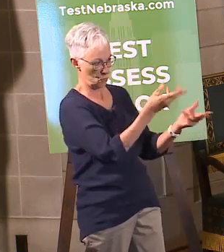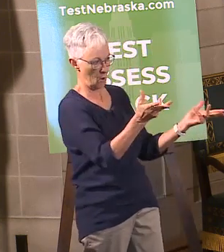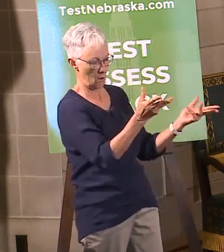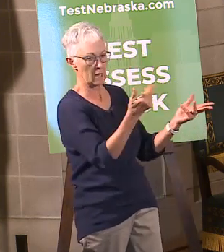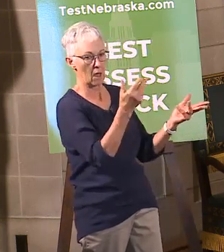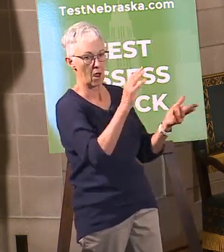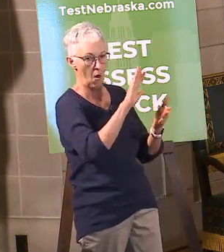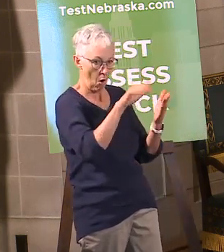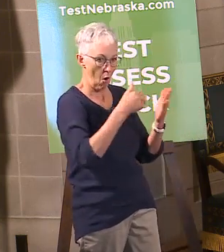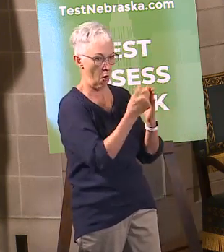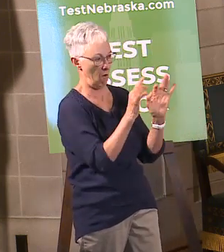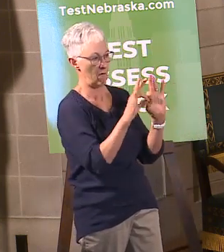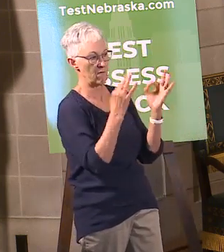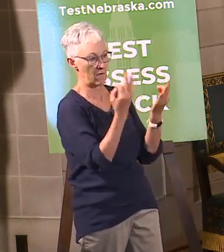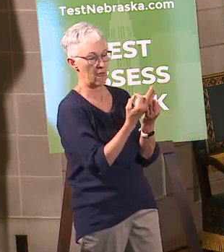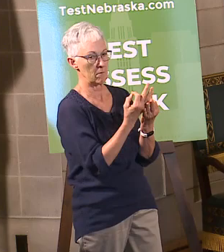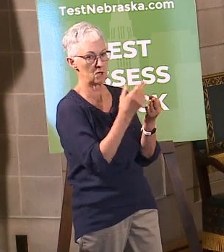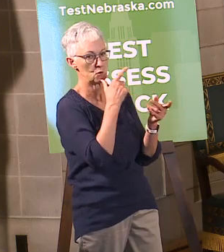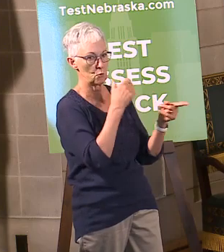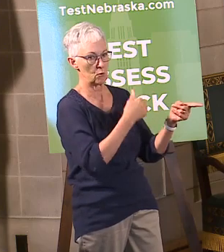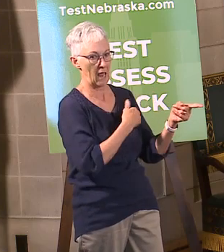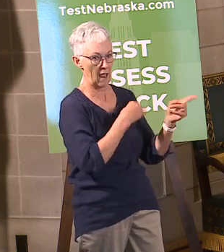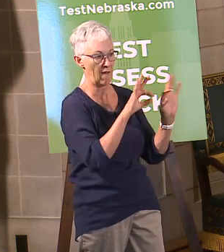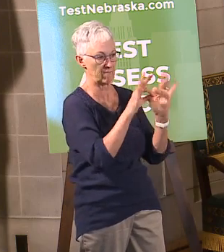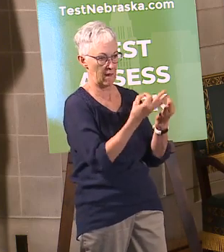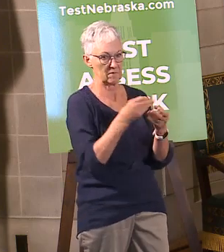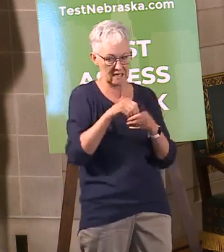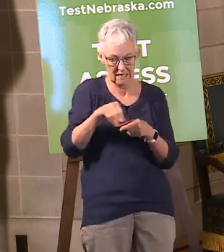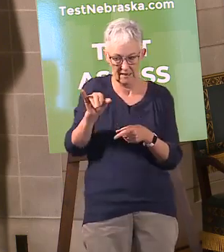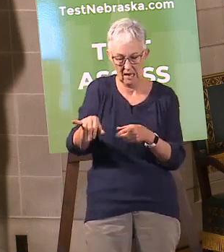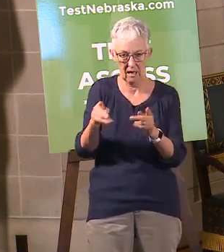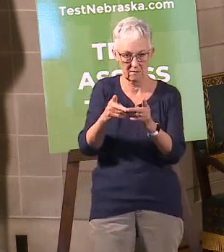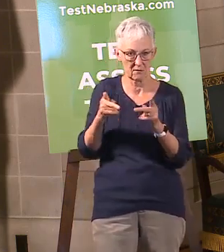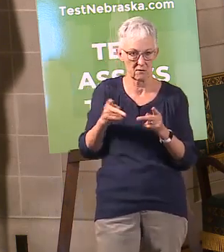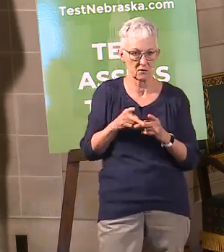on in that facility so that they can be reassured.